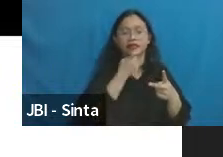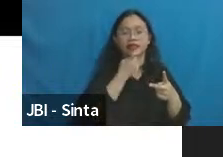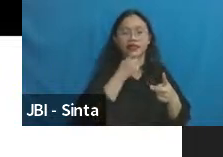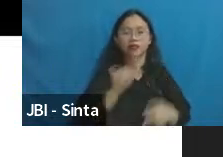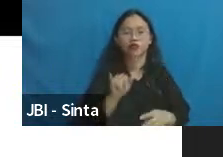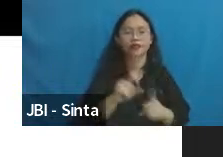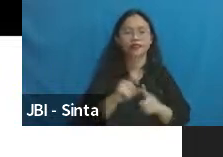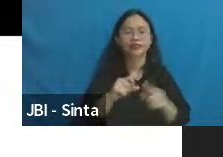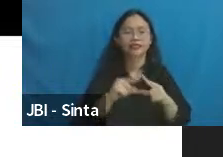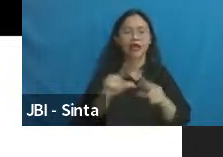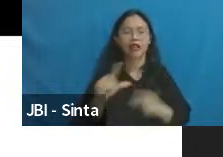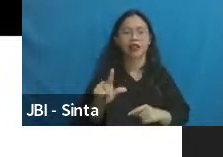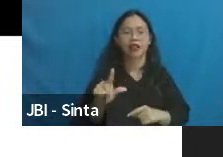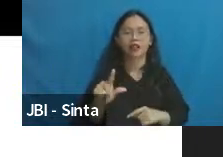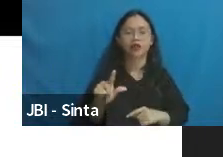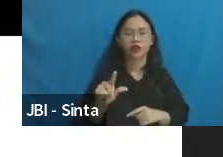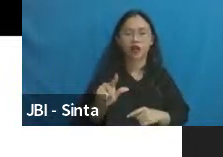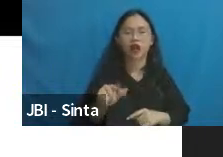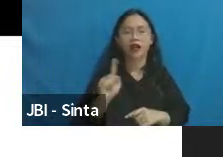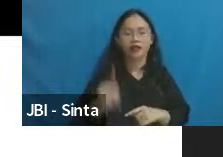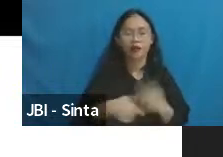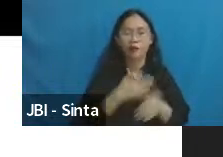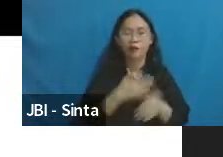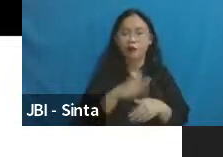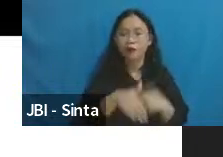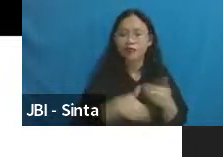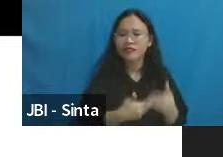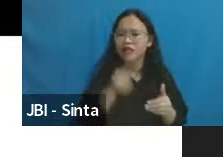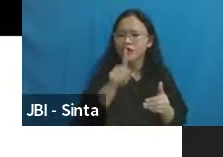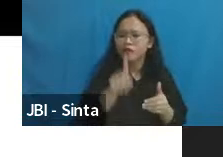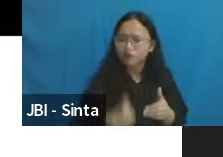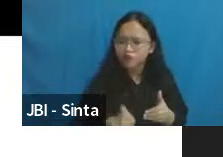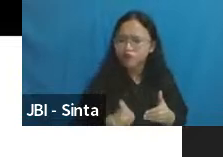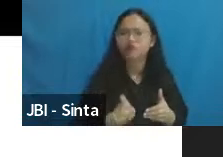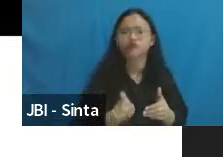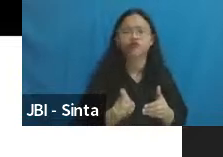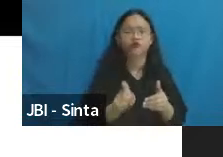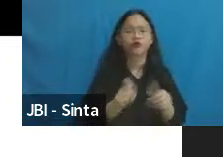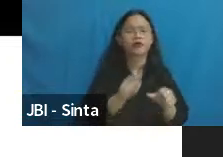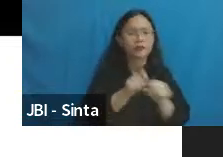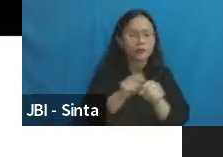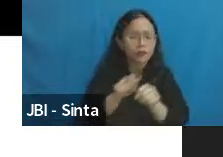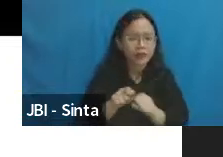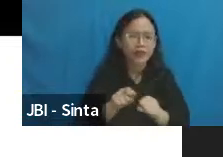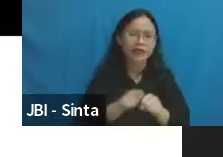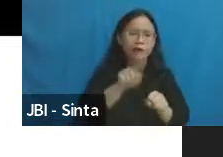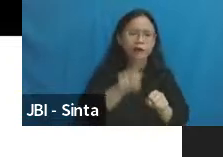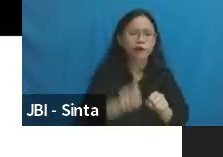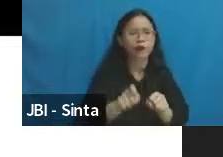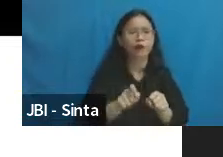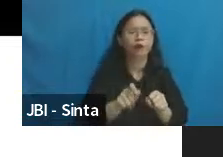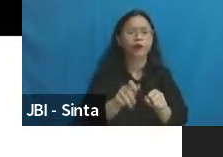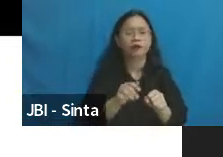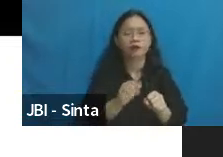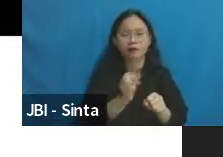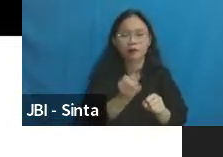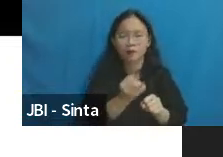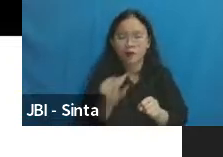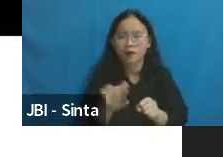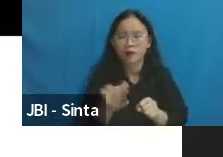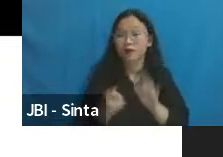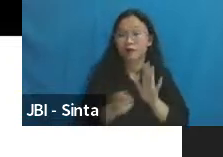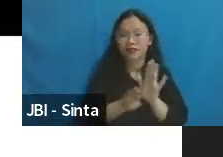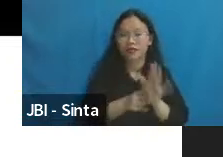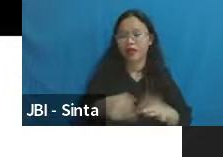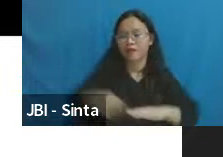bring a sense of justice on the part of the victims, because currently, as we have seen in the Paniai case